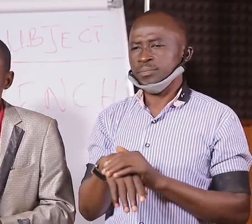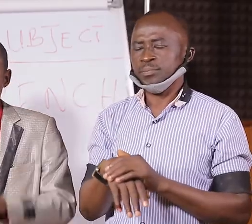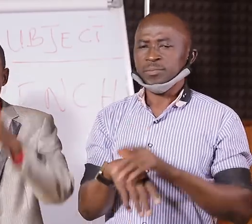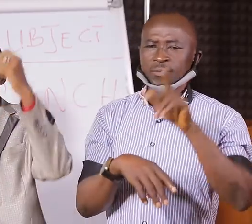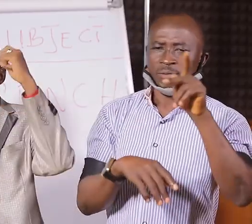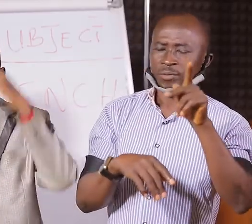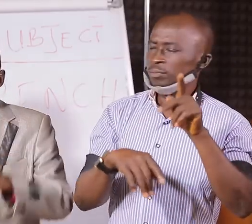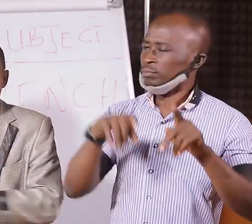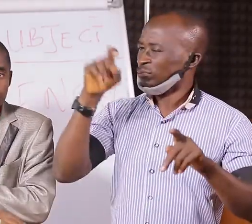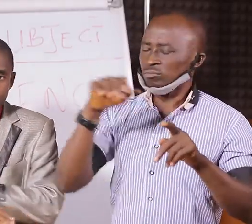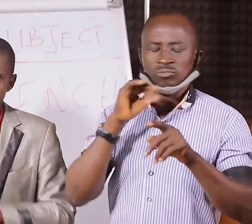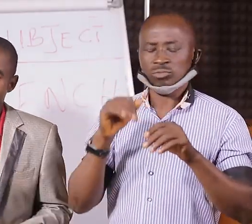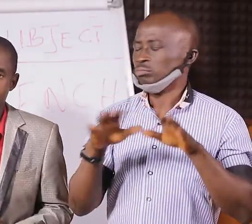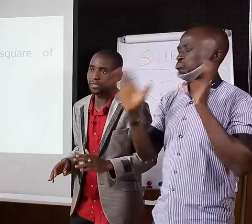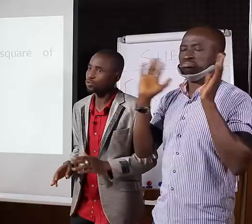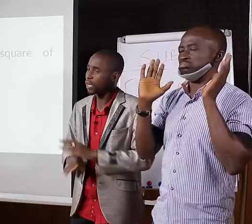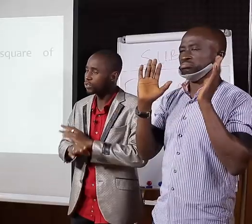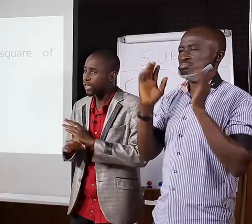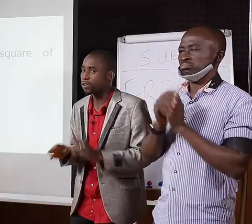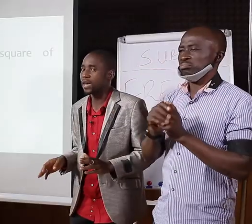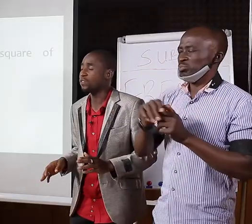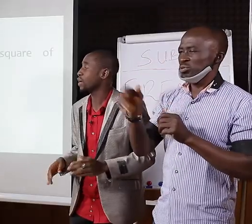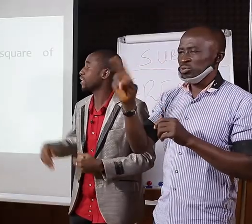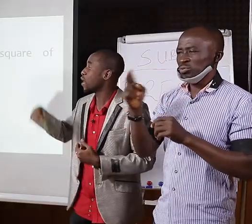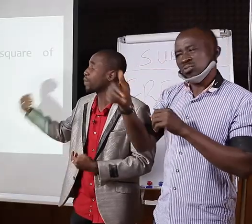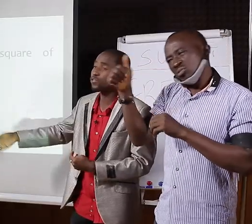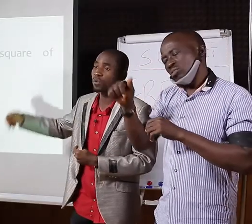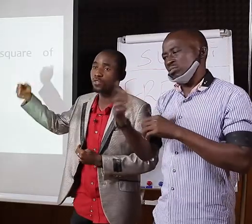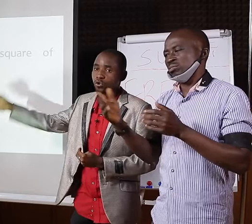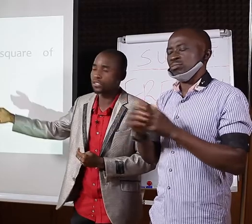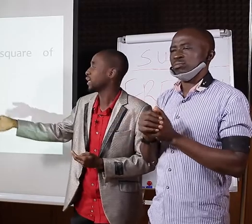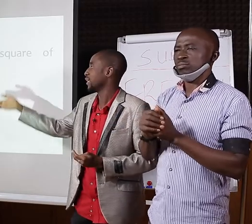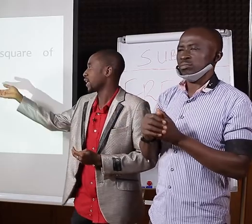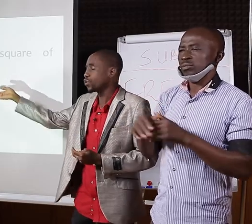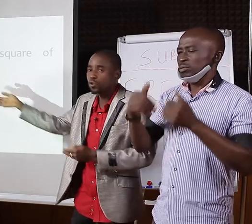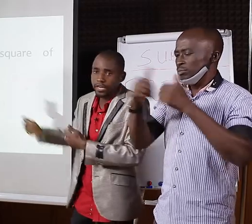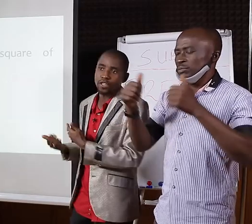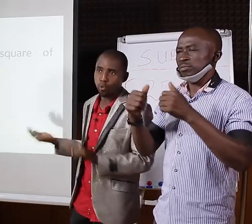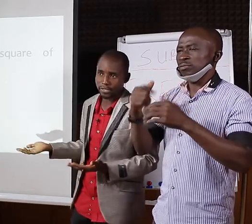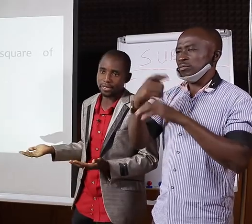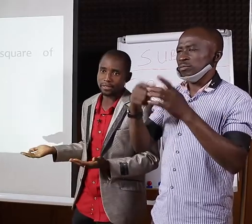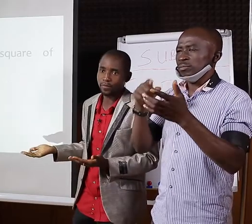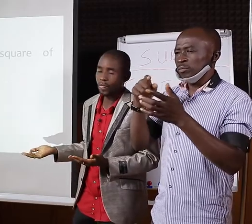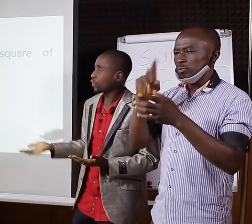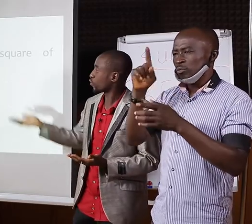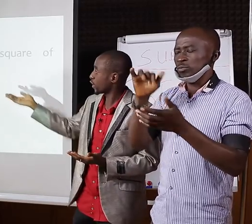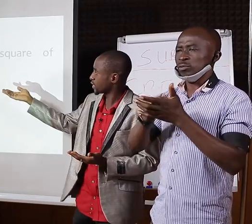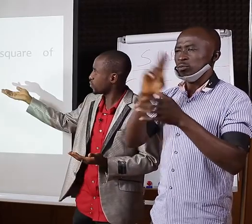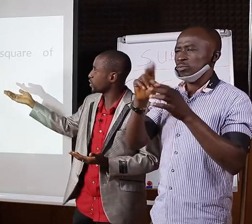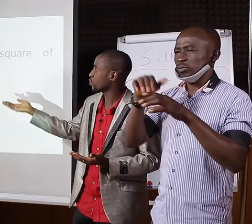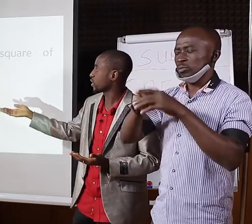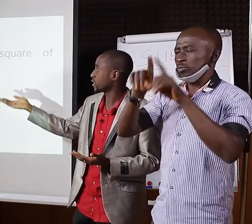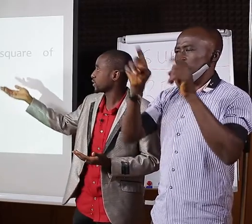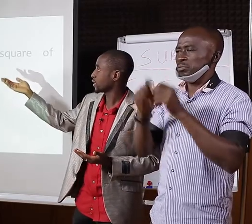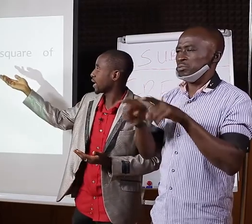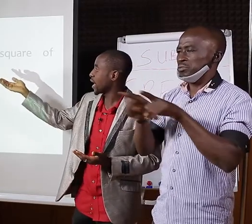K must not necessarily always be the constant. You can use any other alphabet apart from those that are used in the questions. So for example,